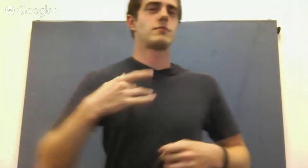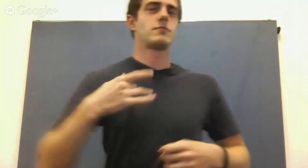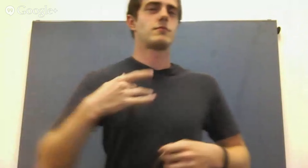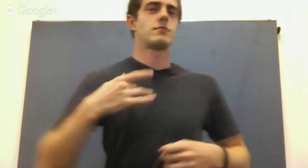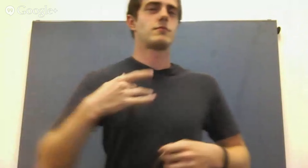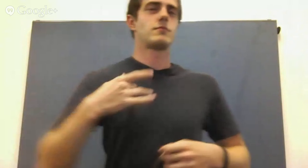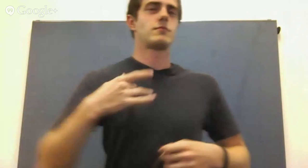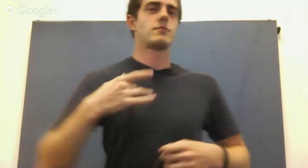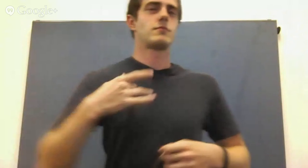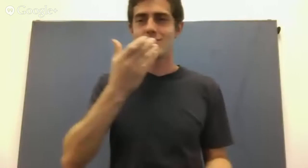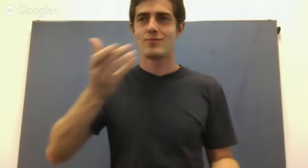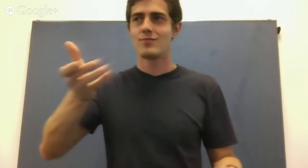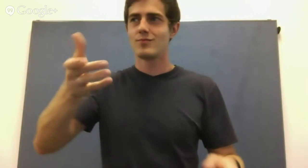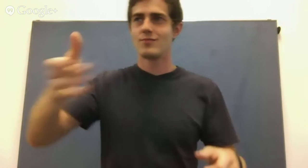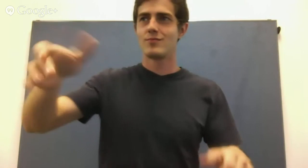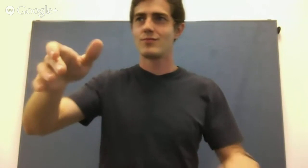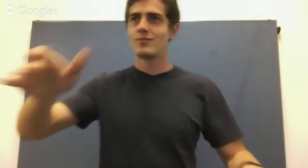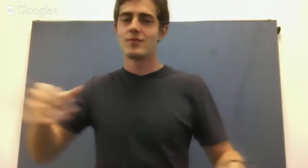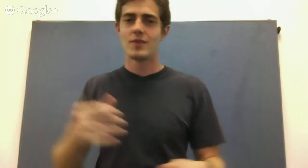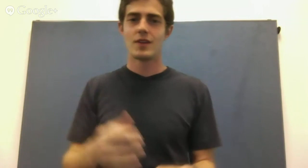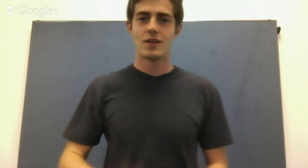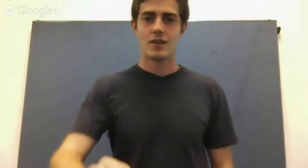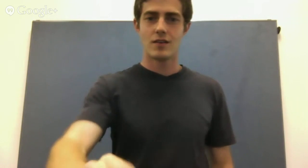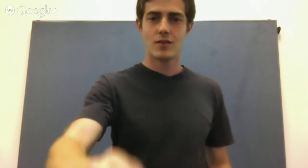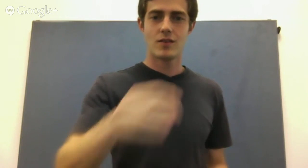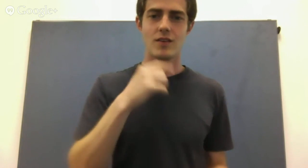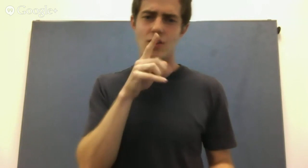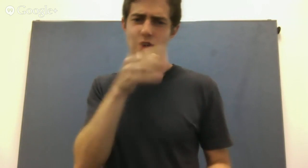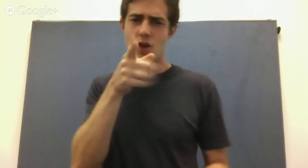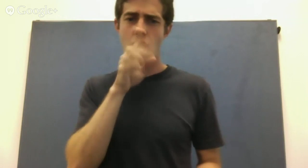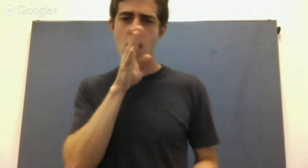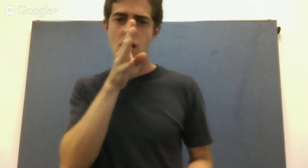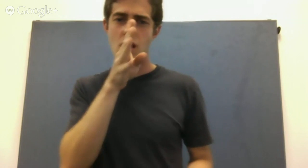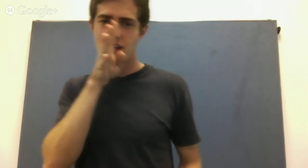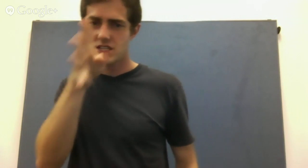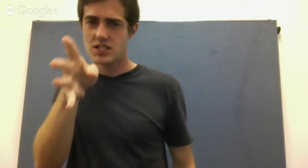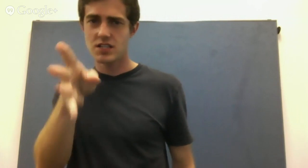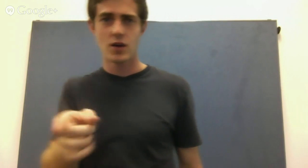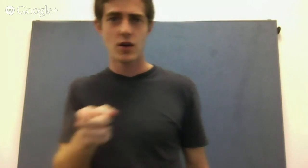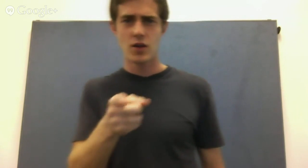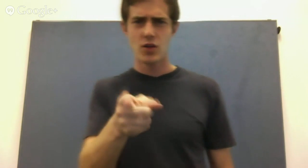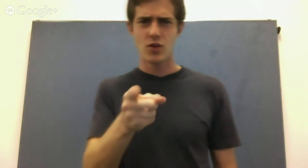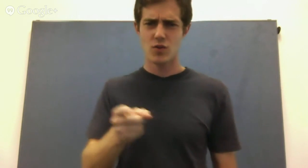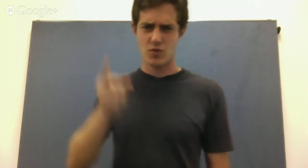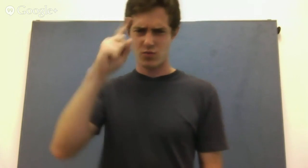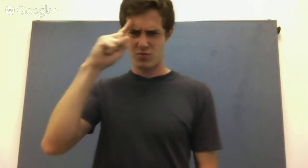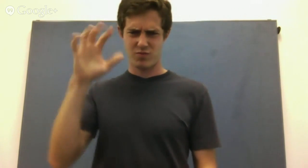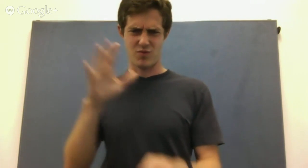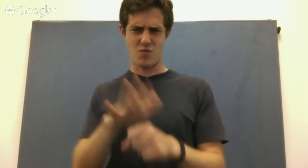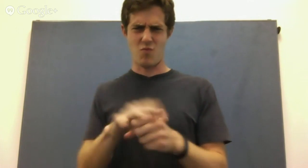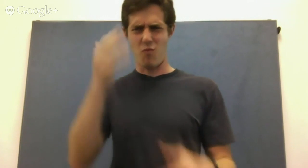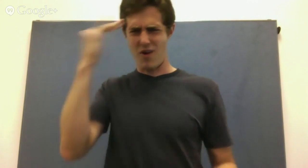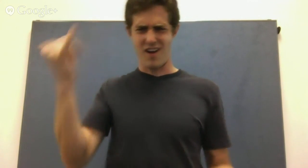No. You still talking, trust me too